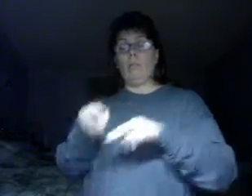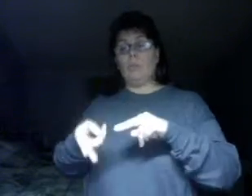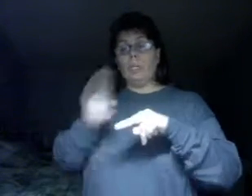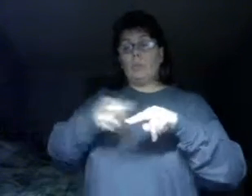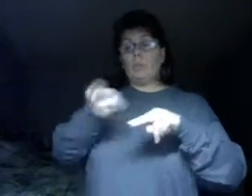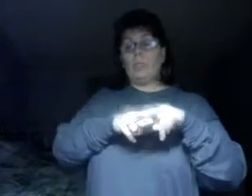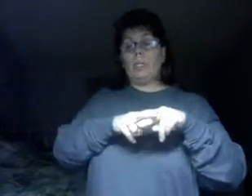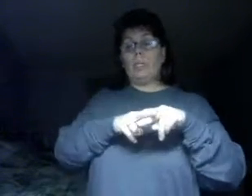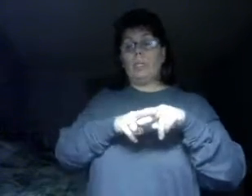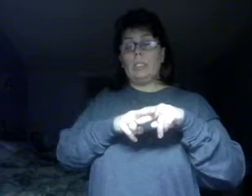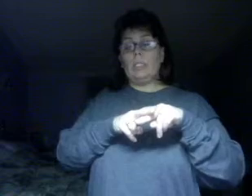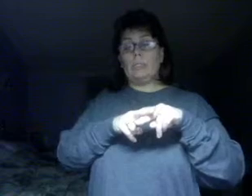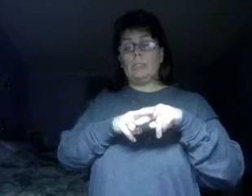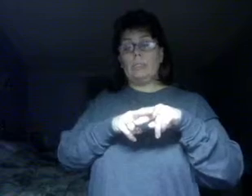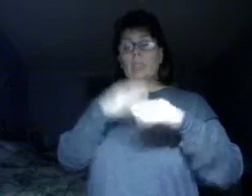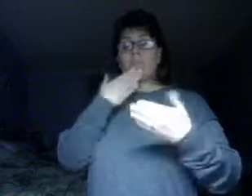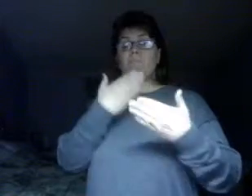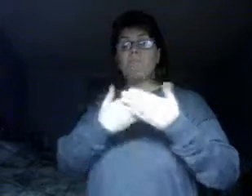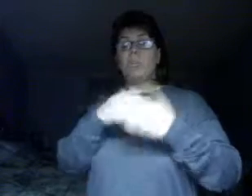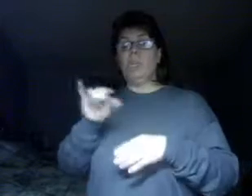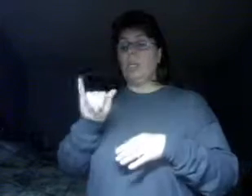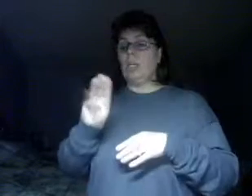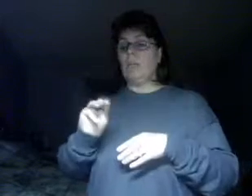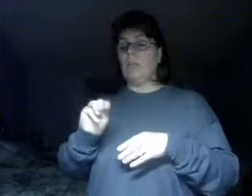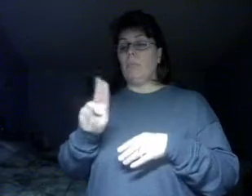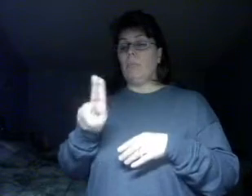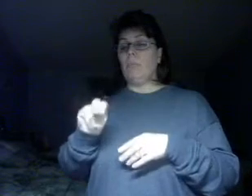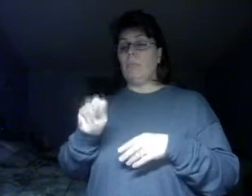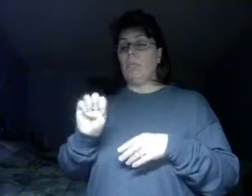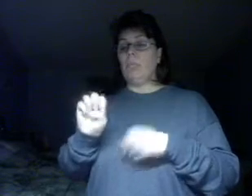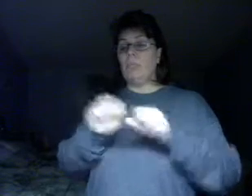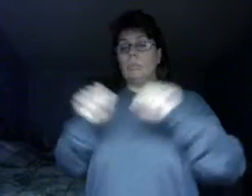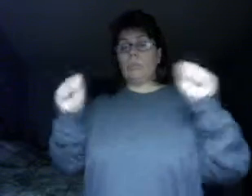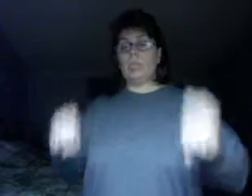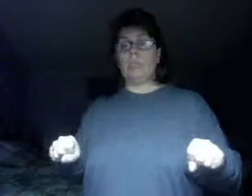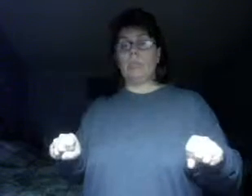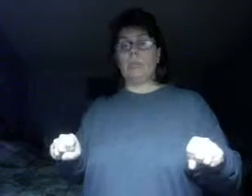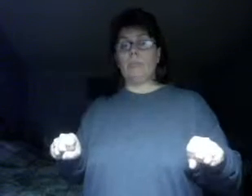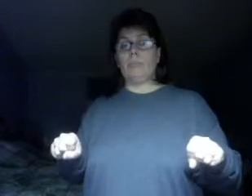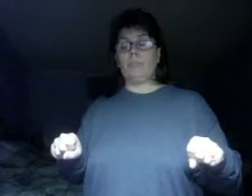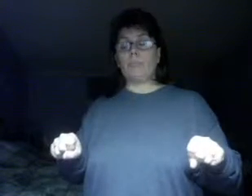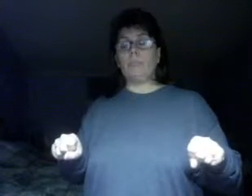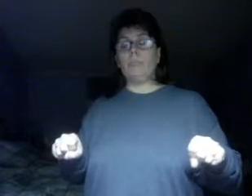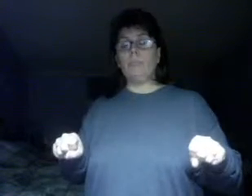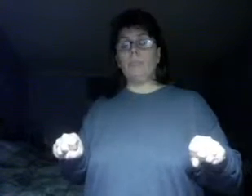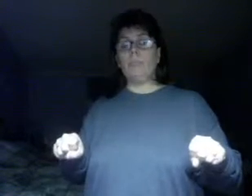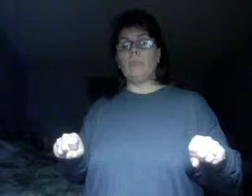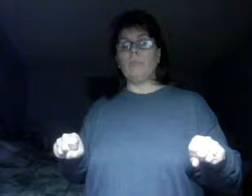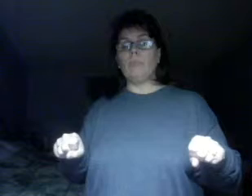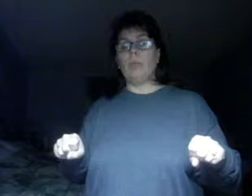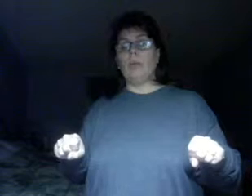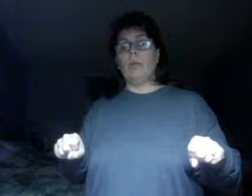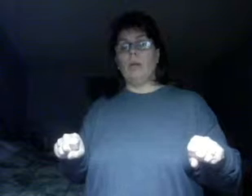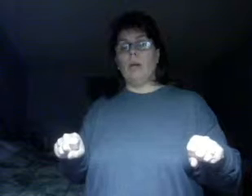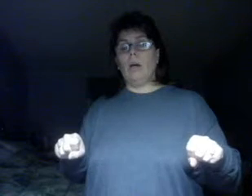cell count of about 1,000. Over a period of time, HIV reduces that T cell count to 200